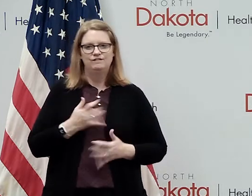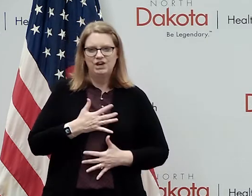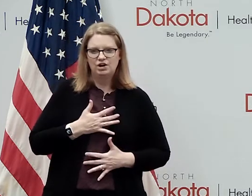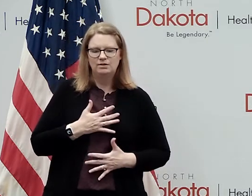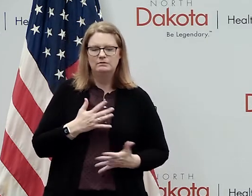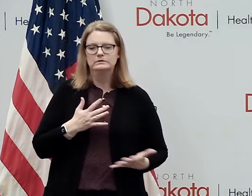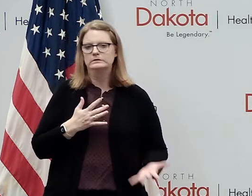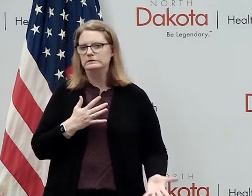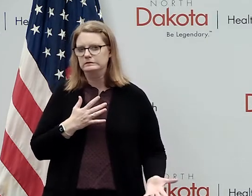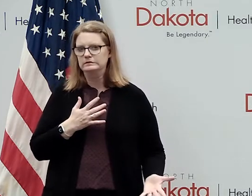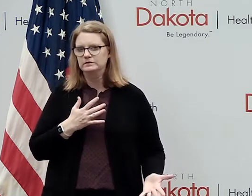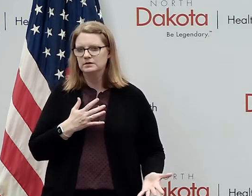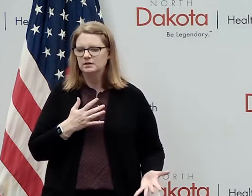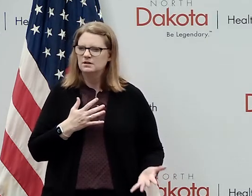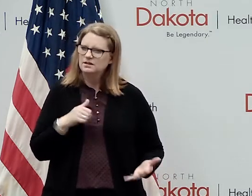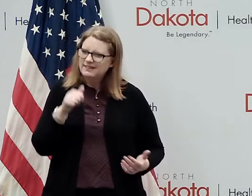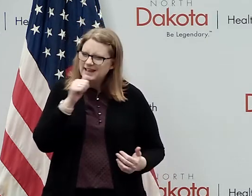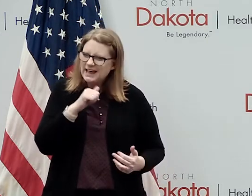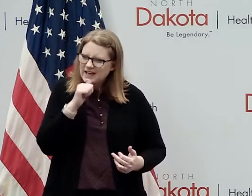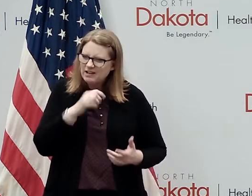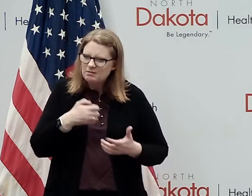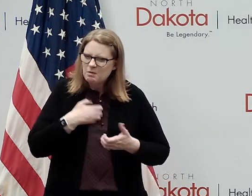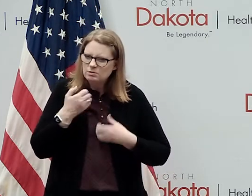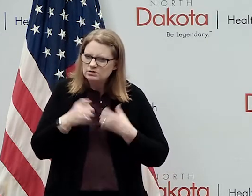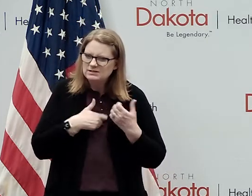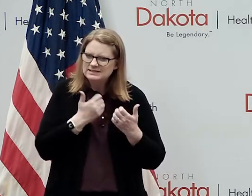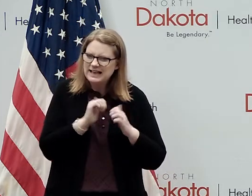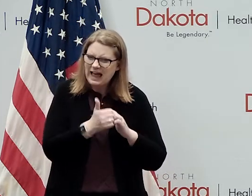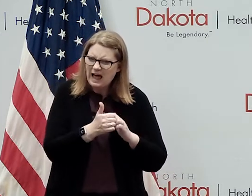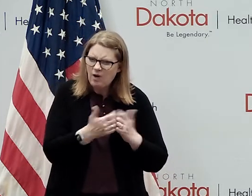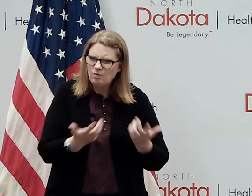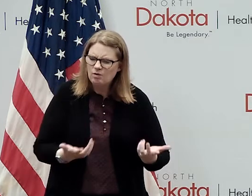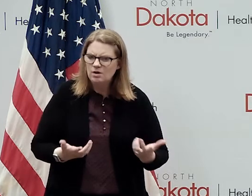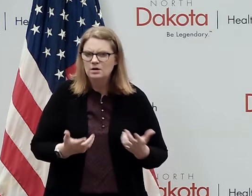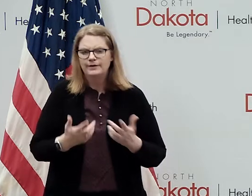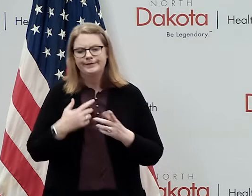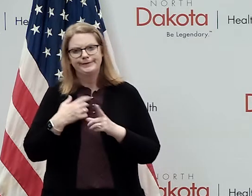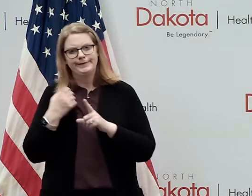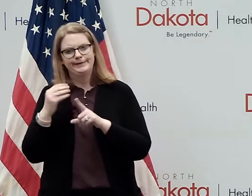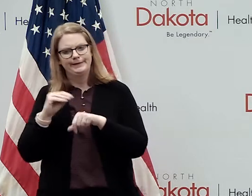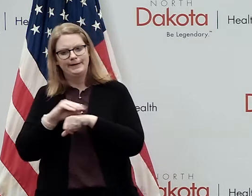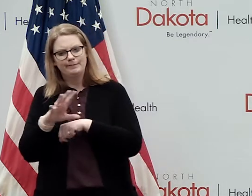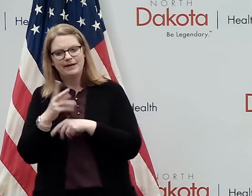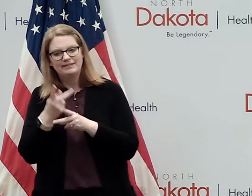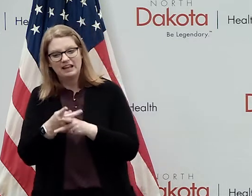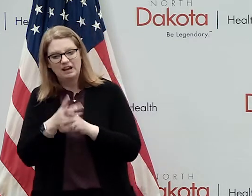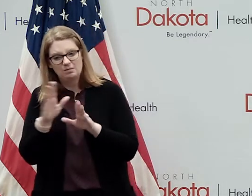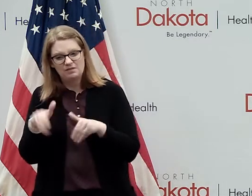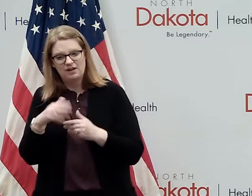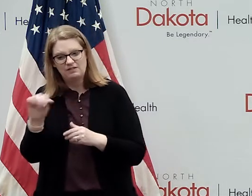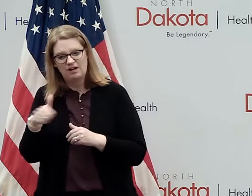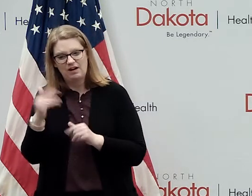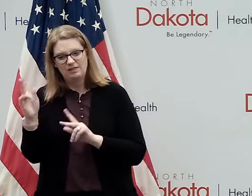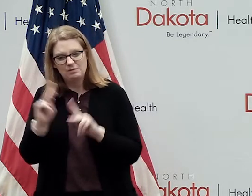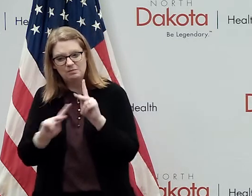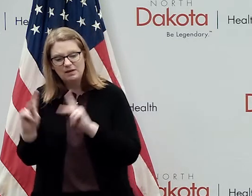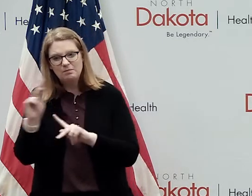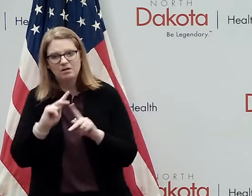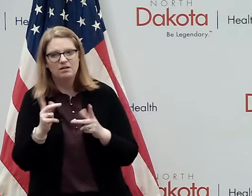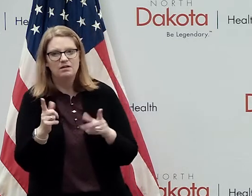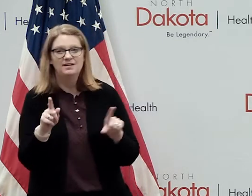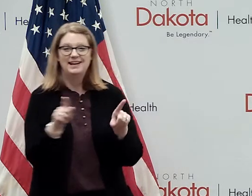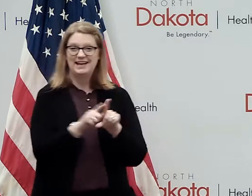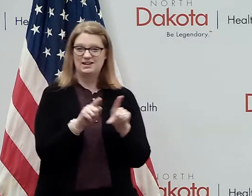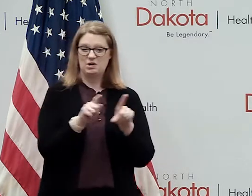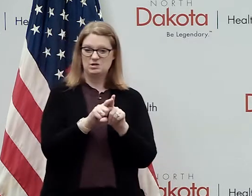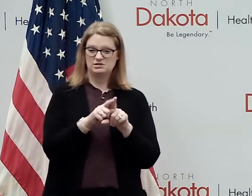And how one copes with these emotions can impact the individual's well-being, can impact the care given to others, and then the well-being of